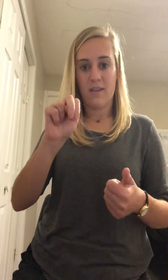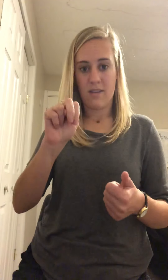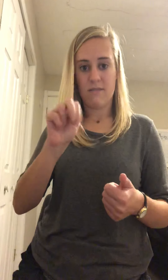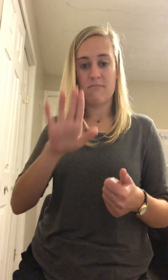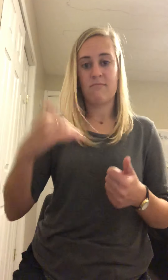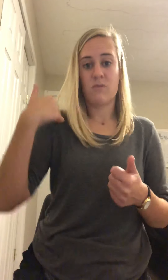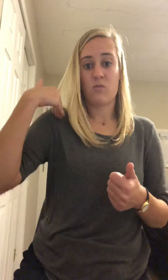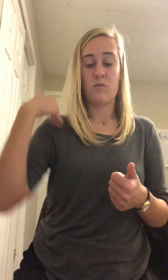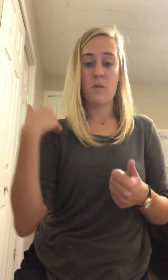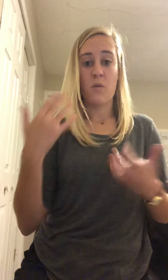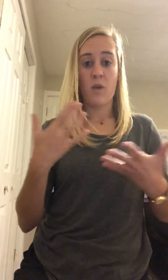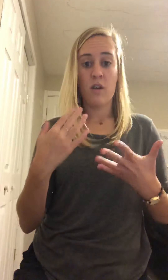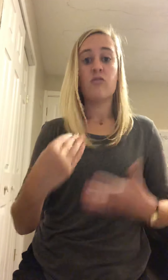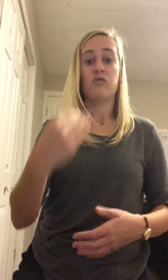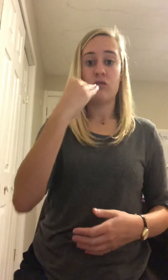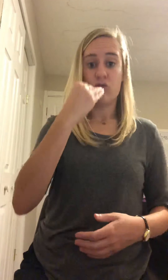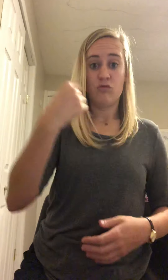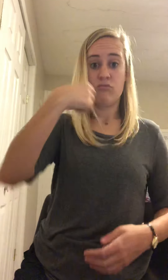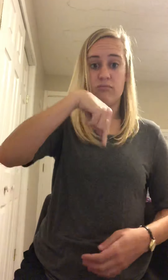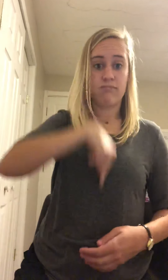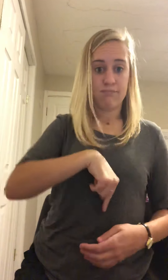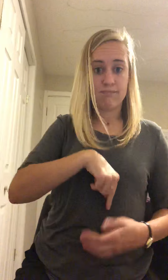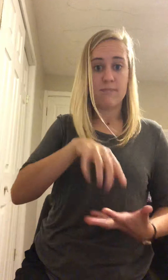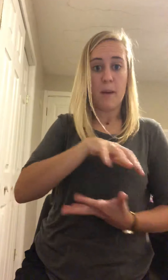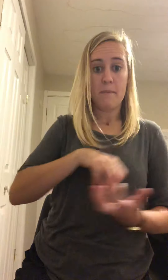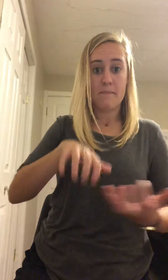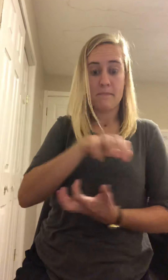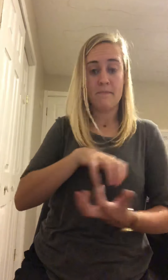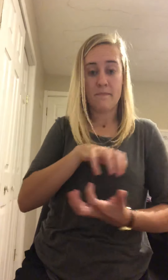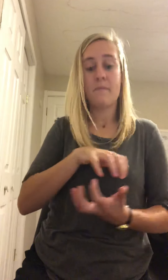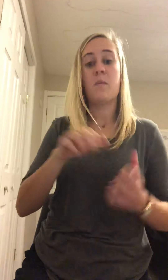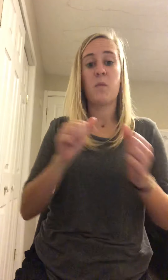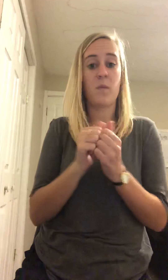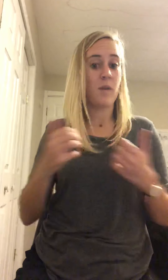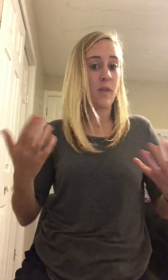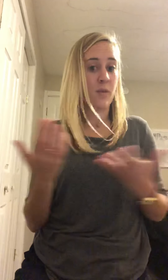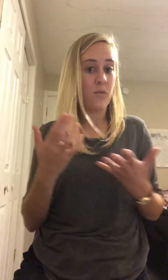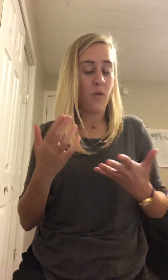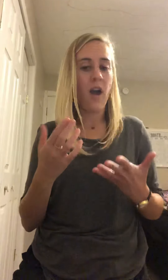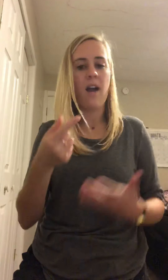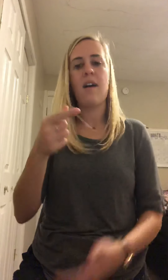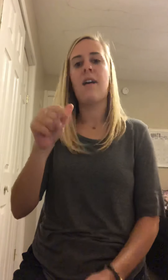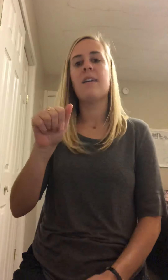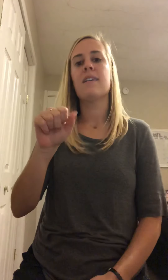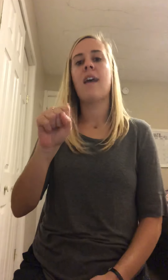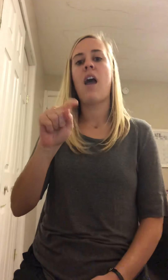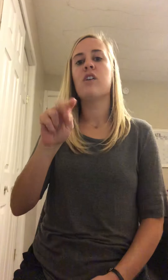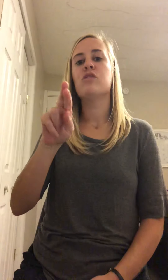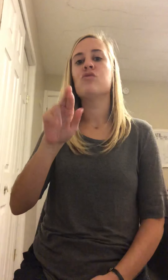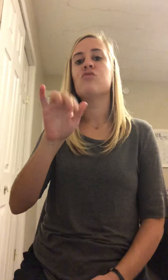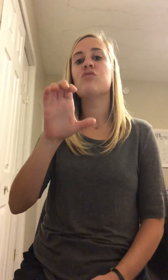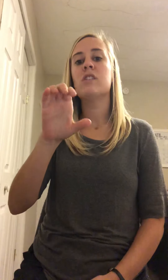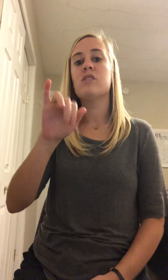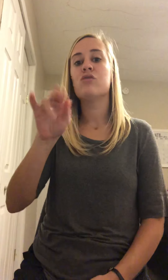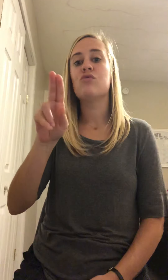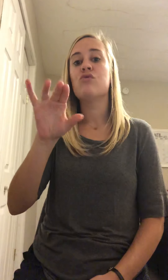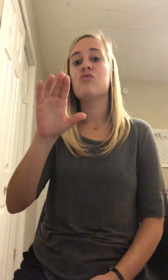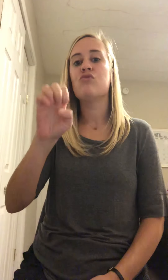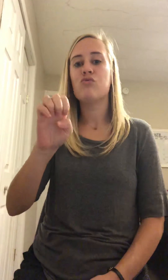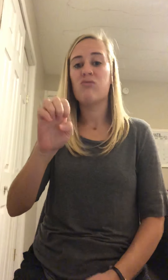juice. Gastric juice is a fairly nasty cocktail of chemicals that's designed primarily to break down proteins. Foods that are